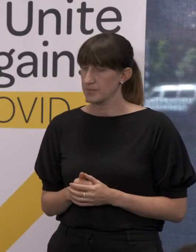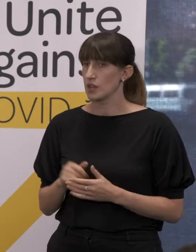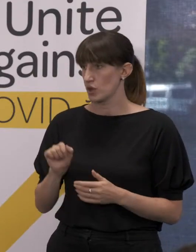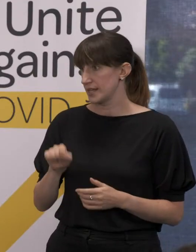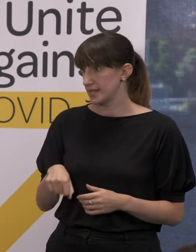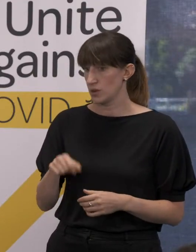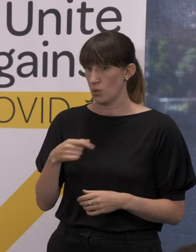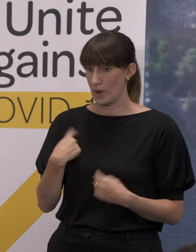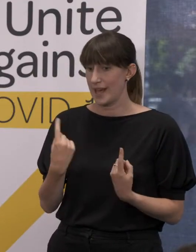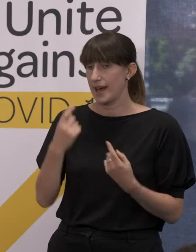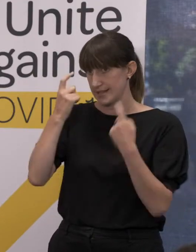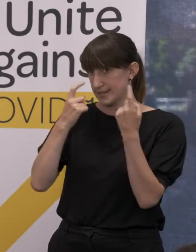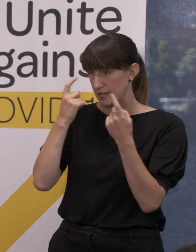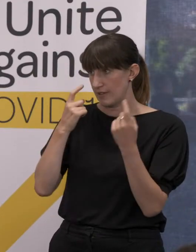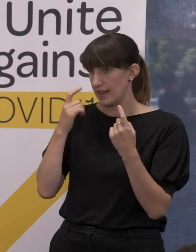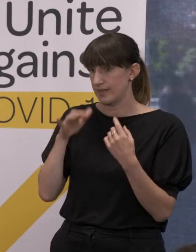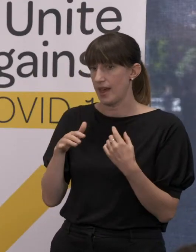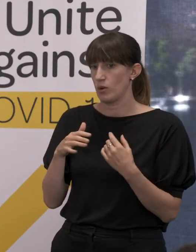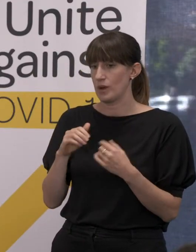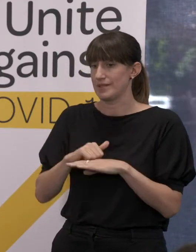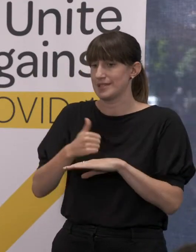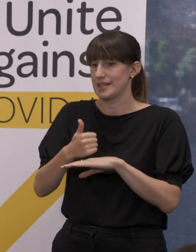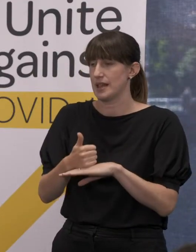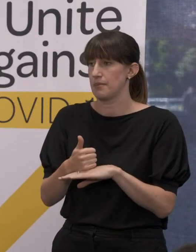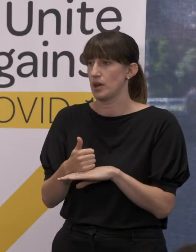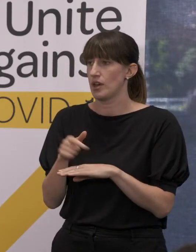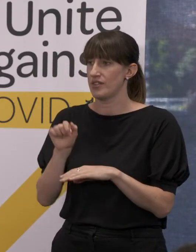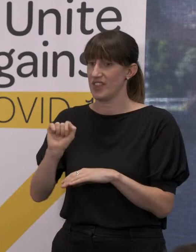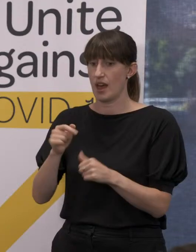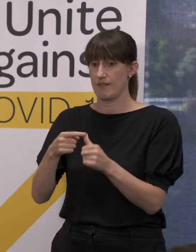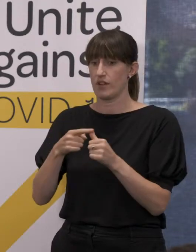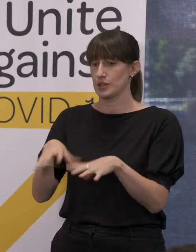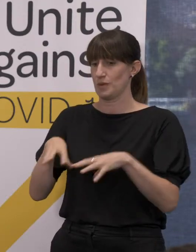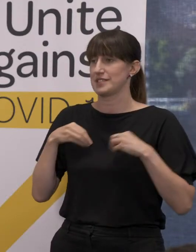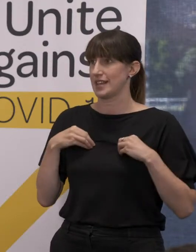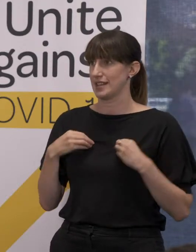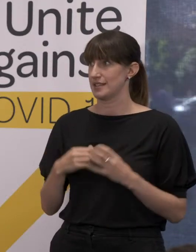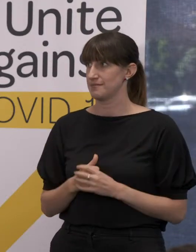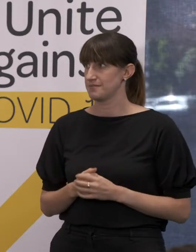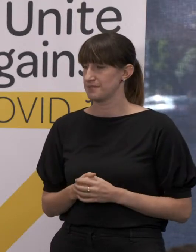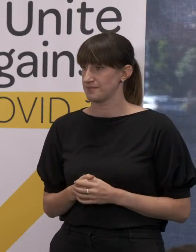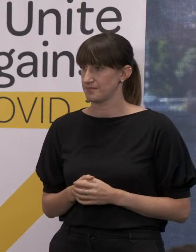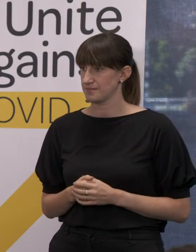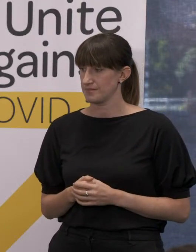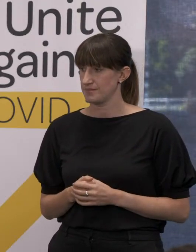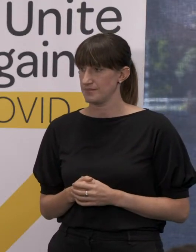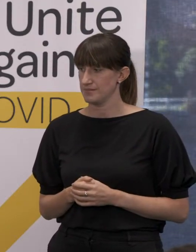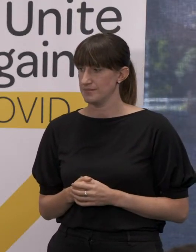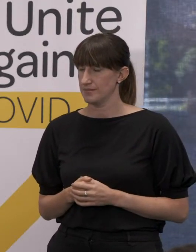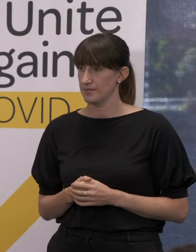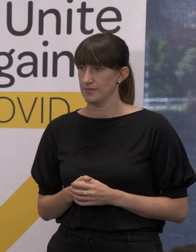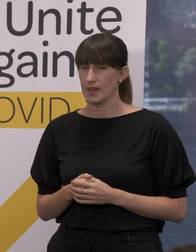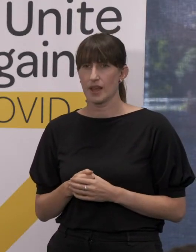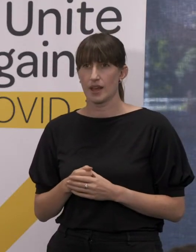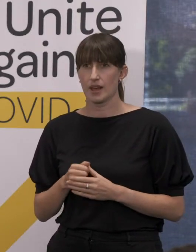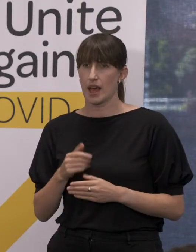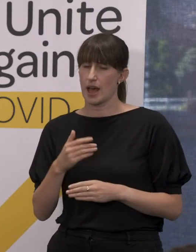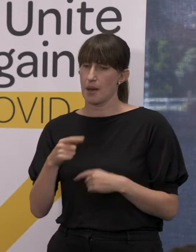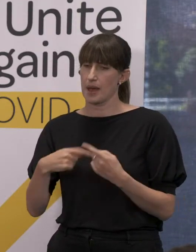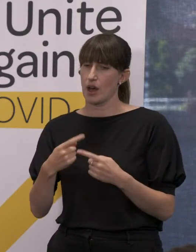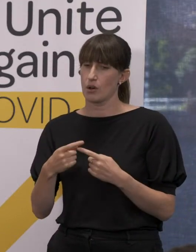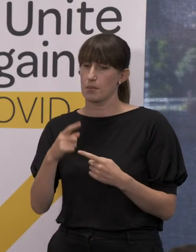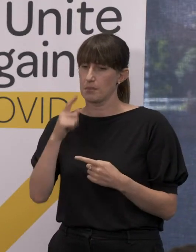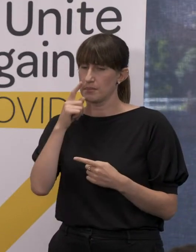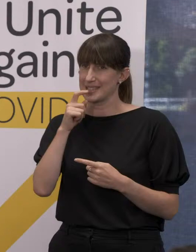So that is something that is in place. So I would say we've taken up that advice. And on the people who are working on the front line, given this